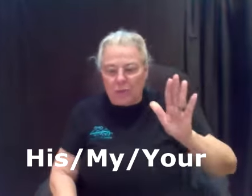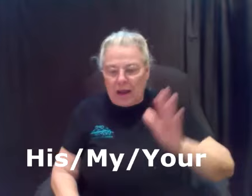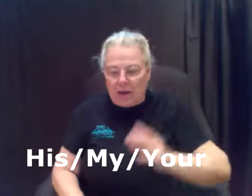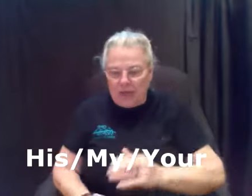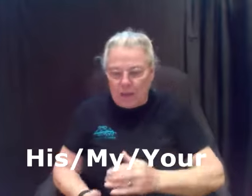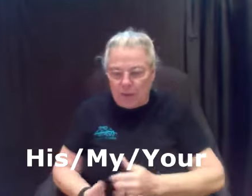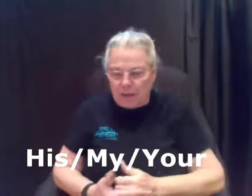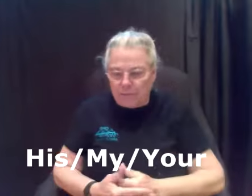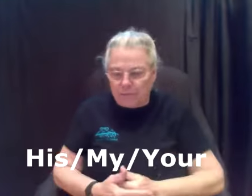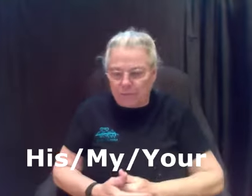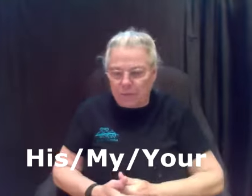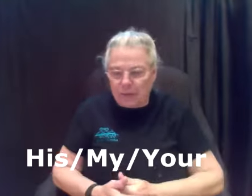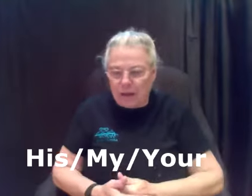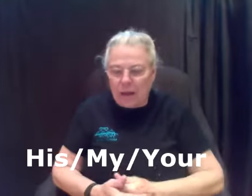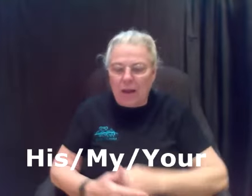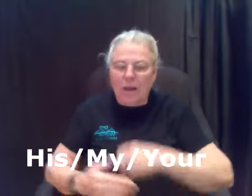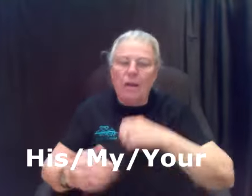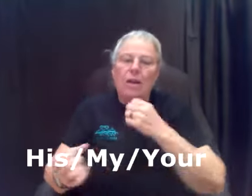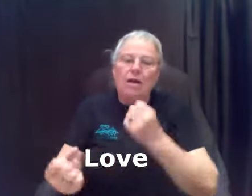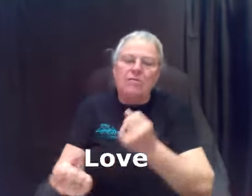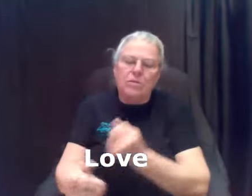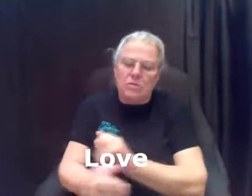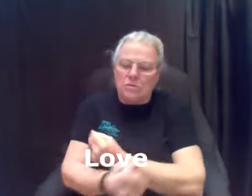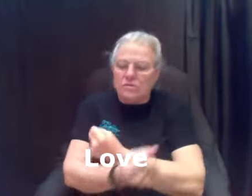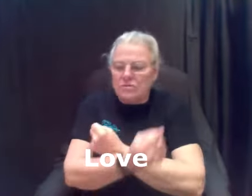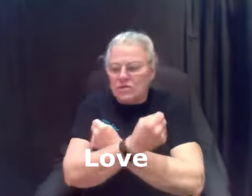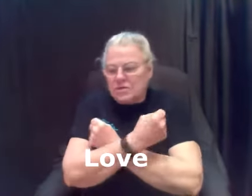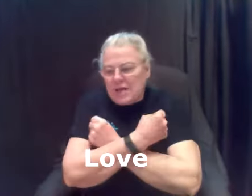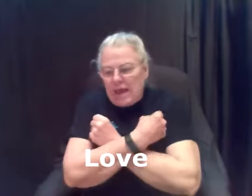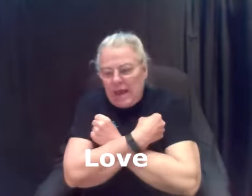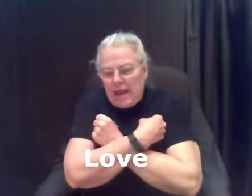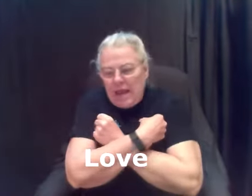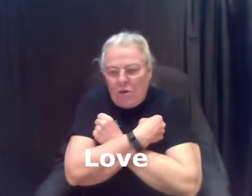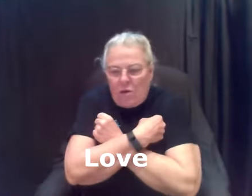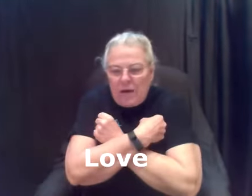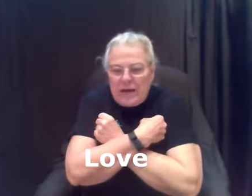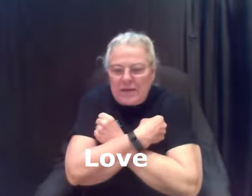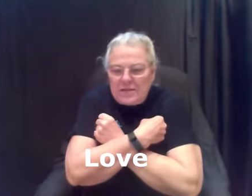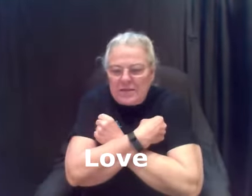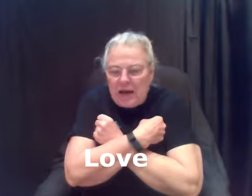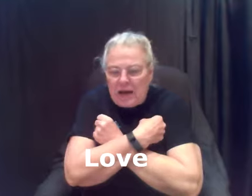out that way. Love, oh, just hang on it tight.